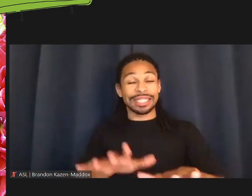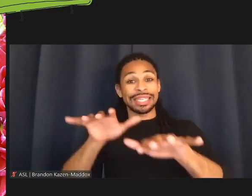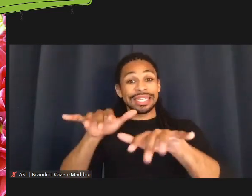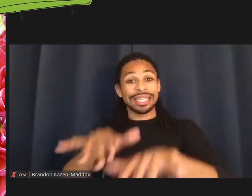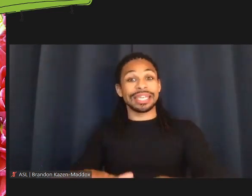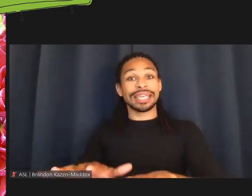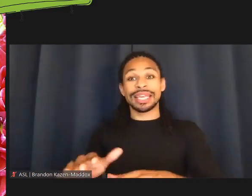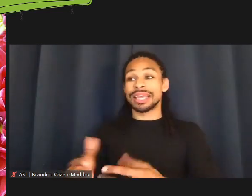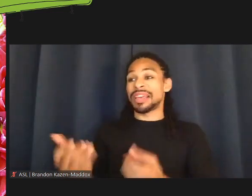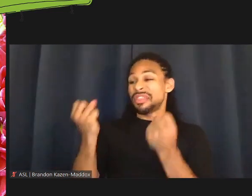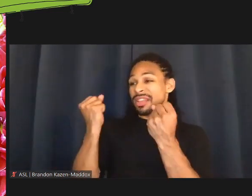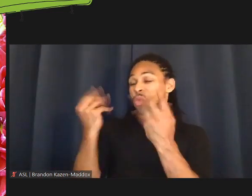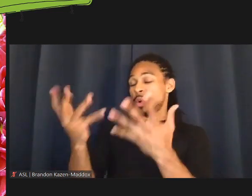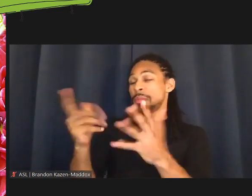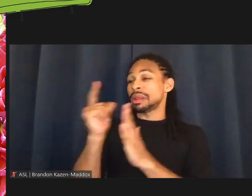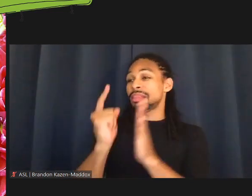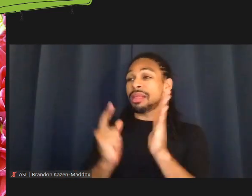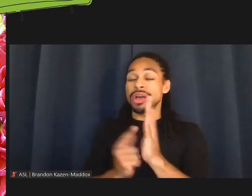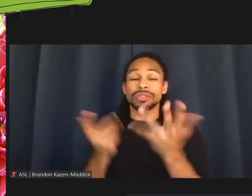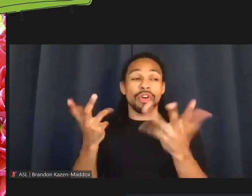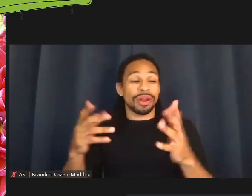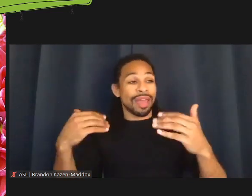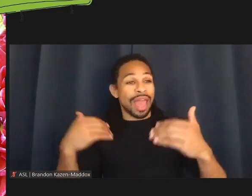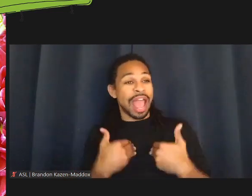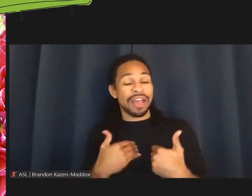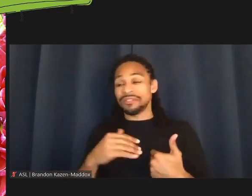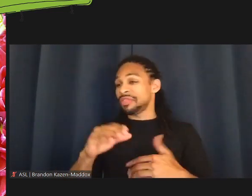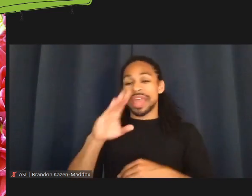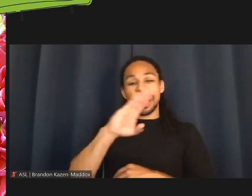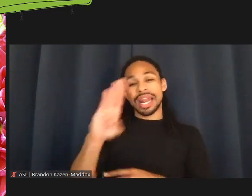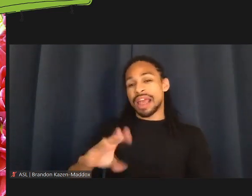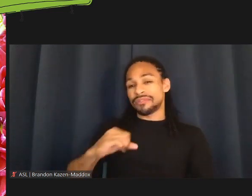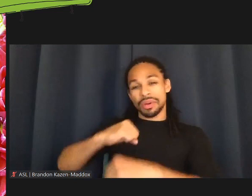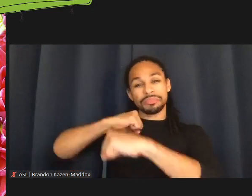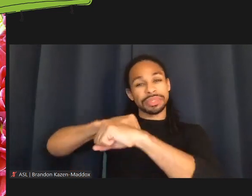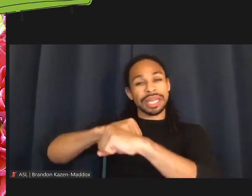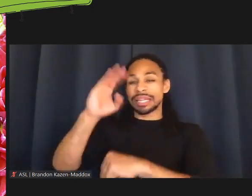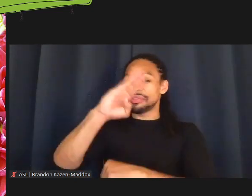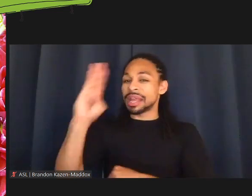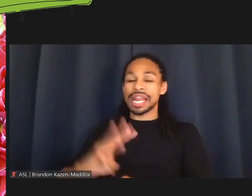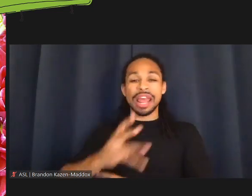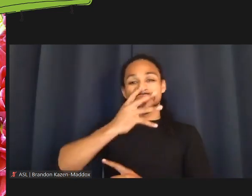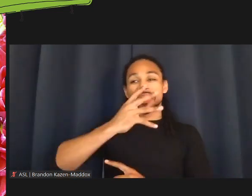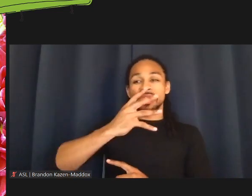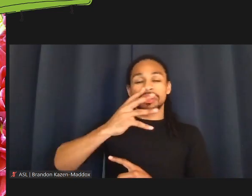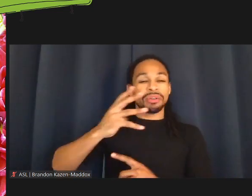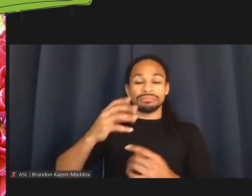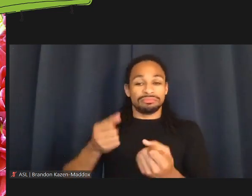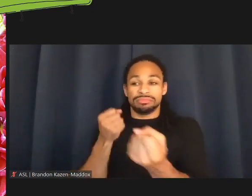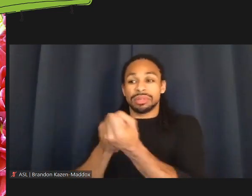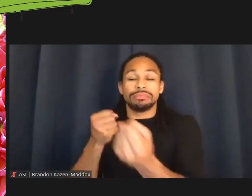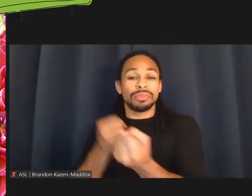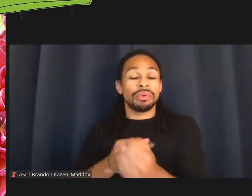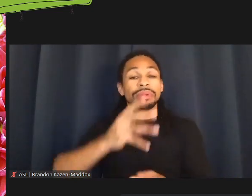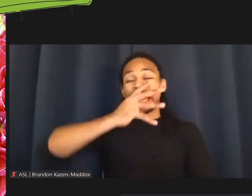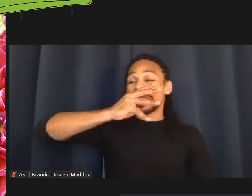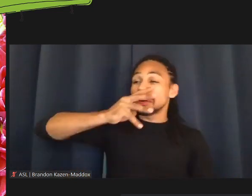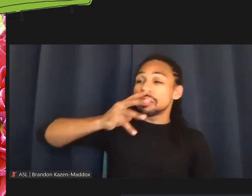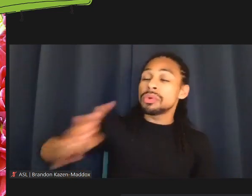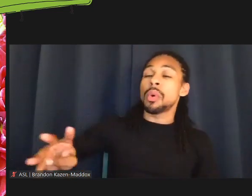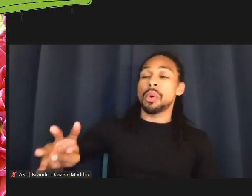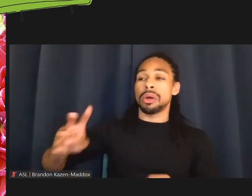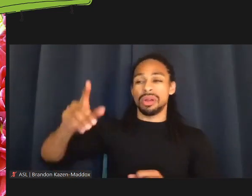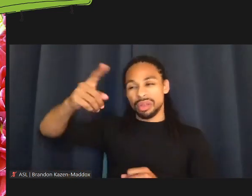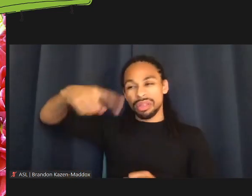already exists, lost by the hundreds of boats that ignored the distress signals, lost in the ongoing blossom of